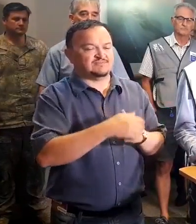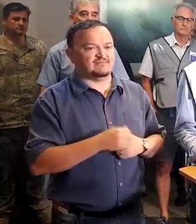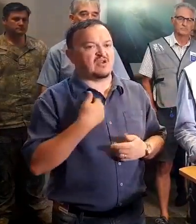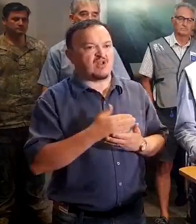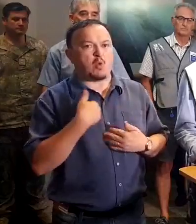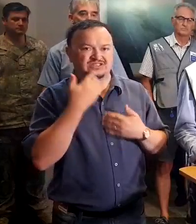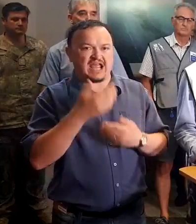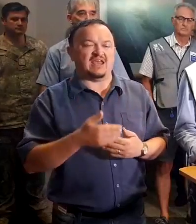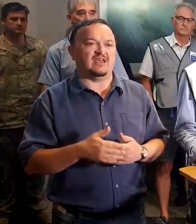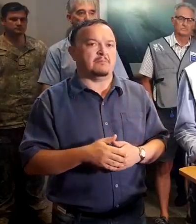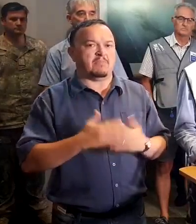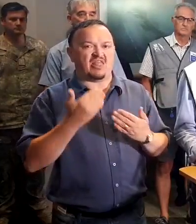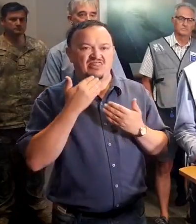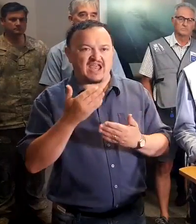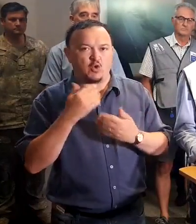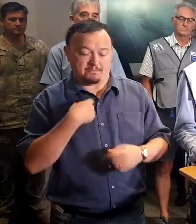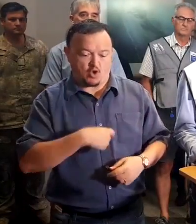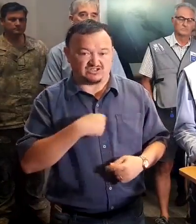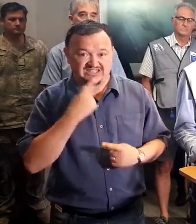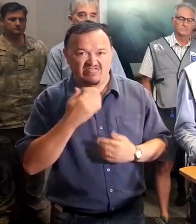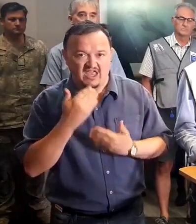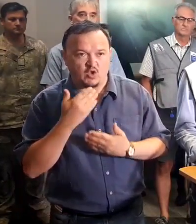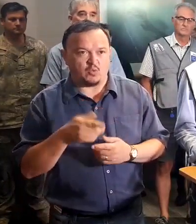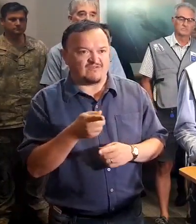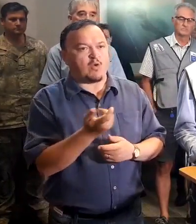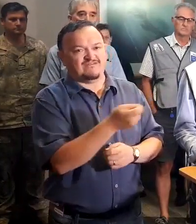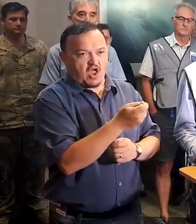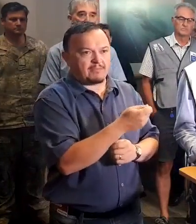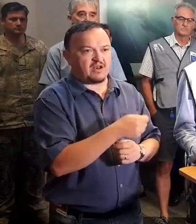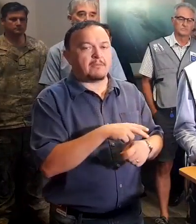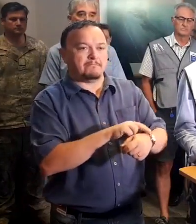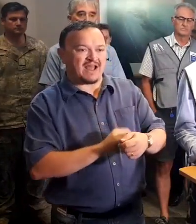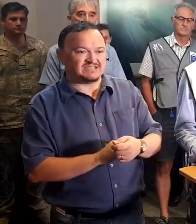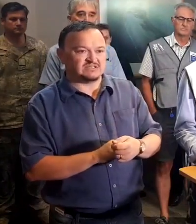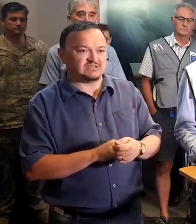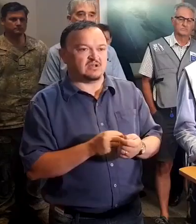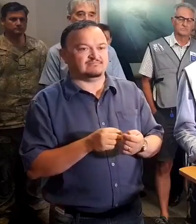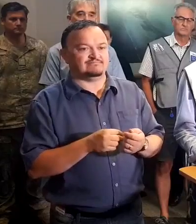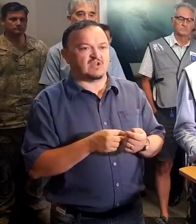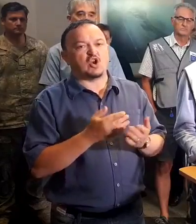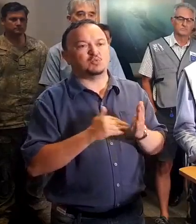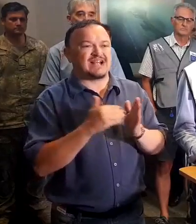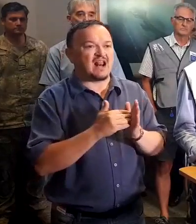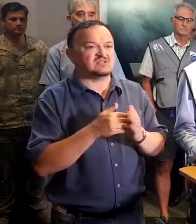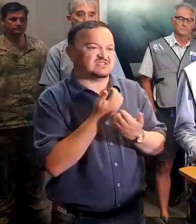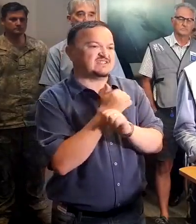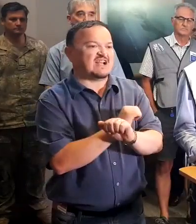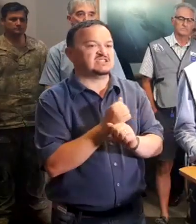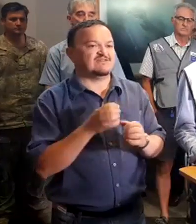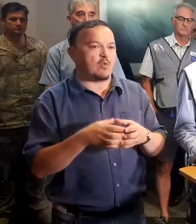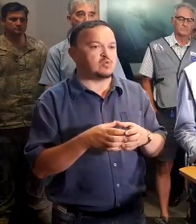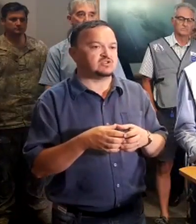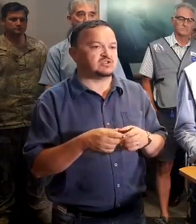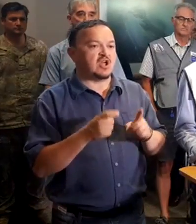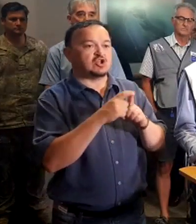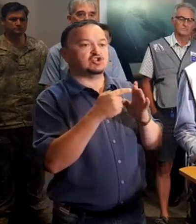to all of those on the front line, from Fire and Emergency, Police, NZDF, DOC and many other